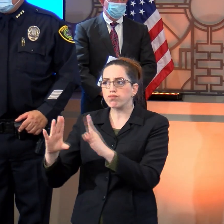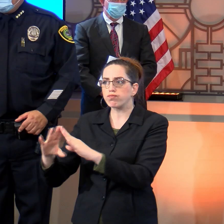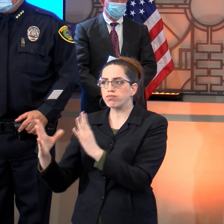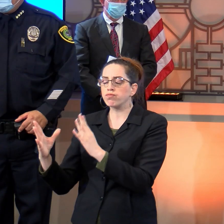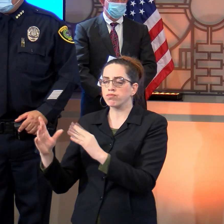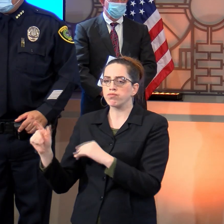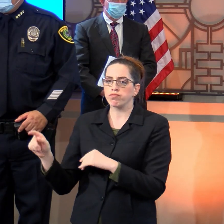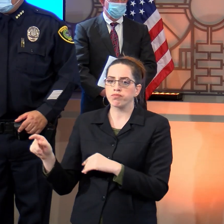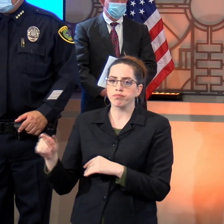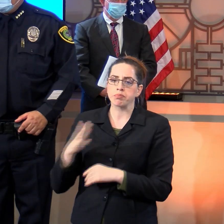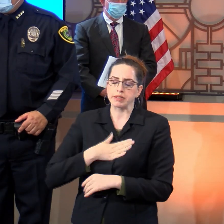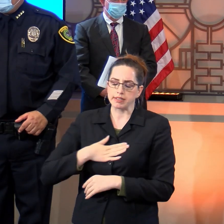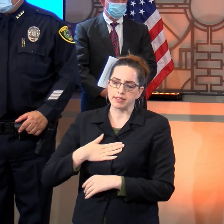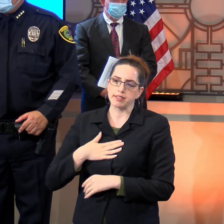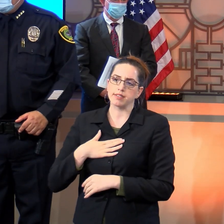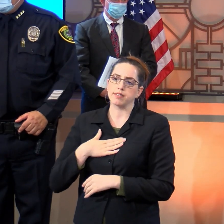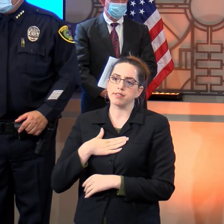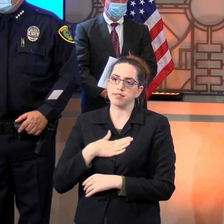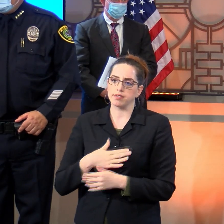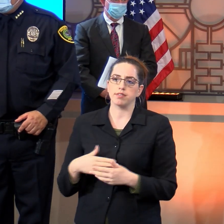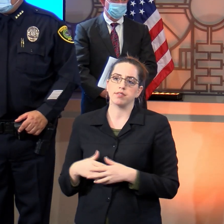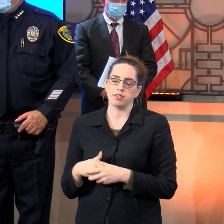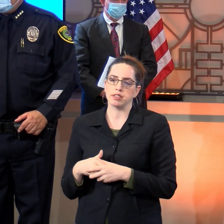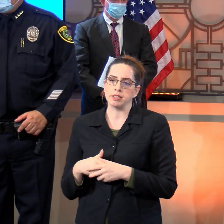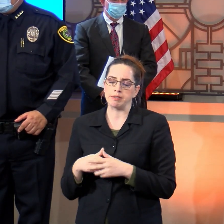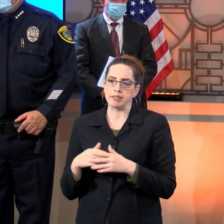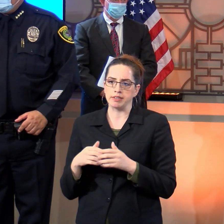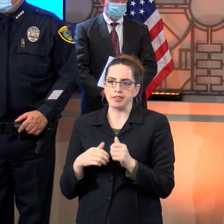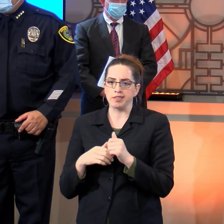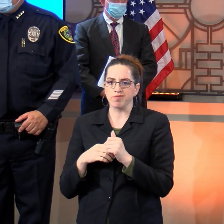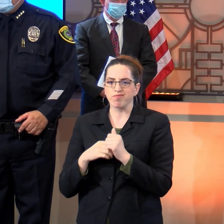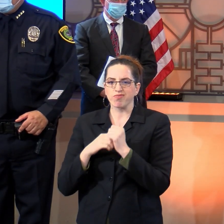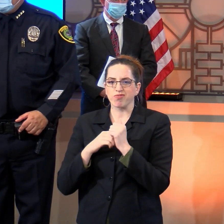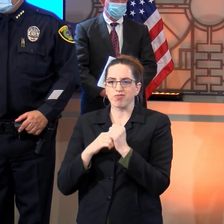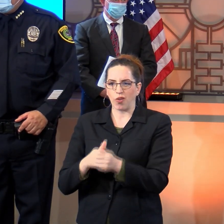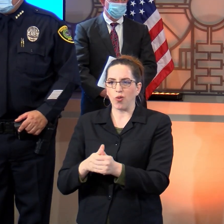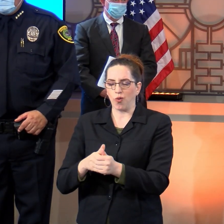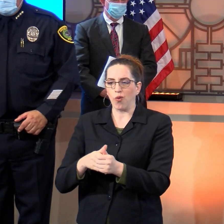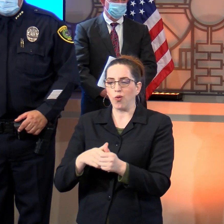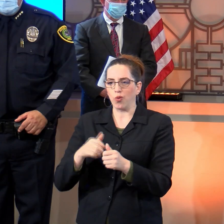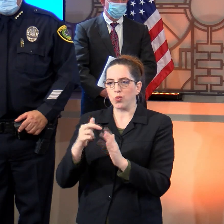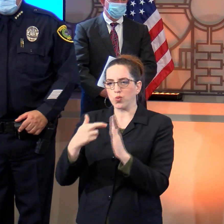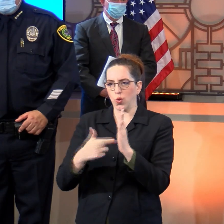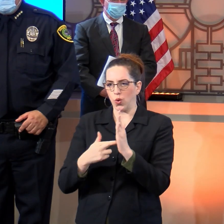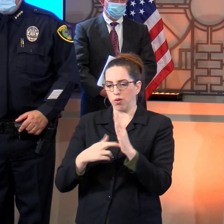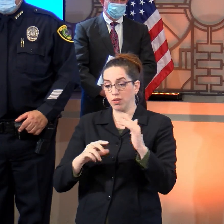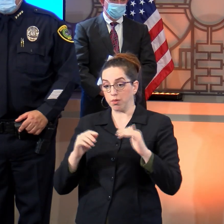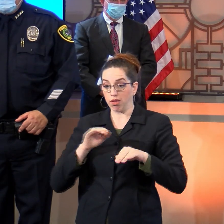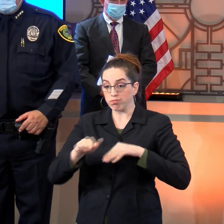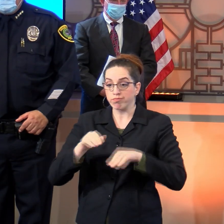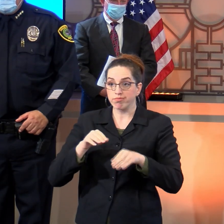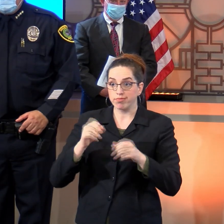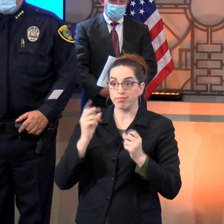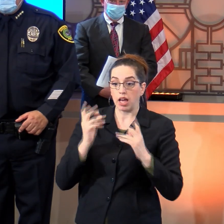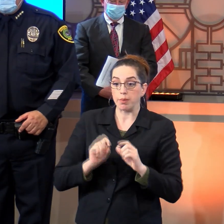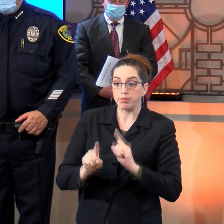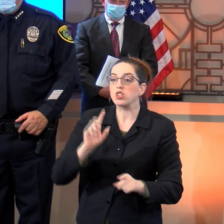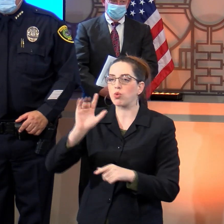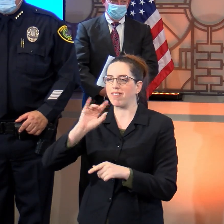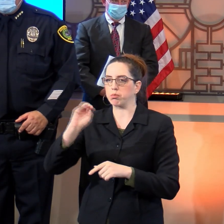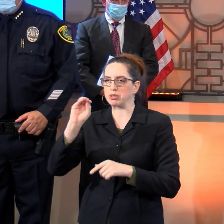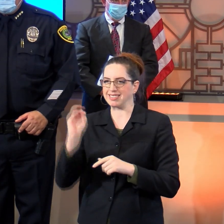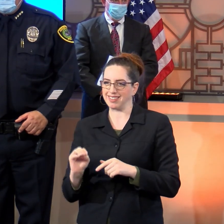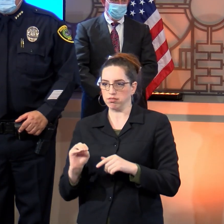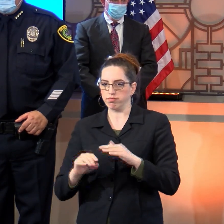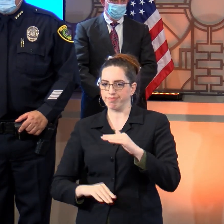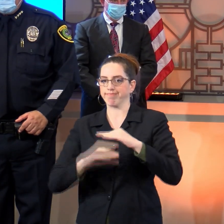reopen, please adhere to the 25% occupancy limits. And quite frankly, it's going to be on a